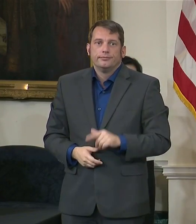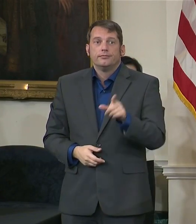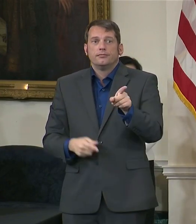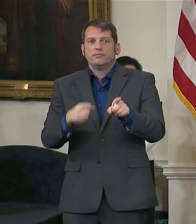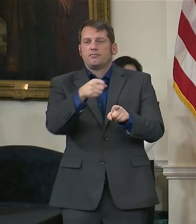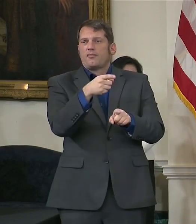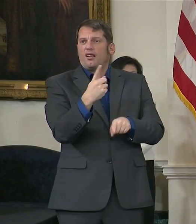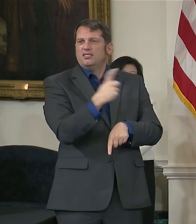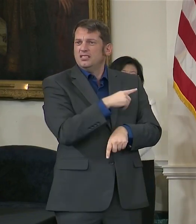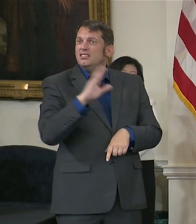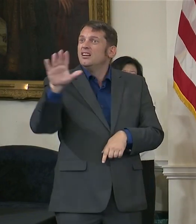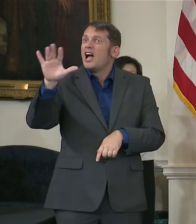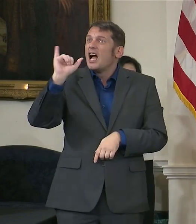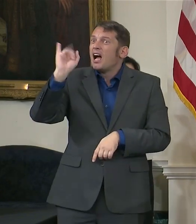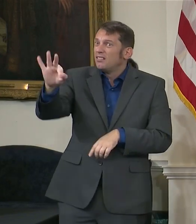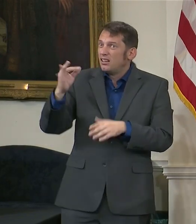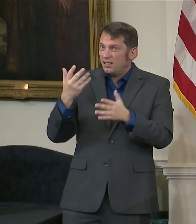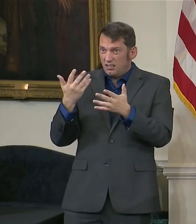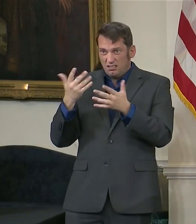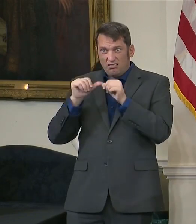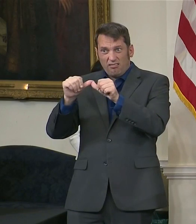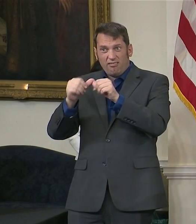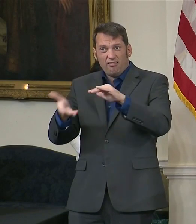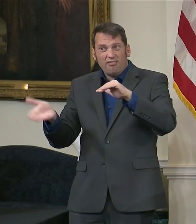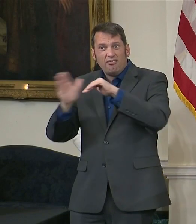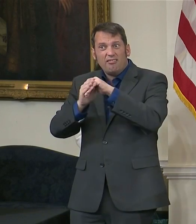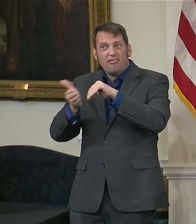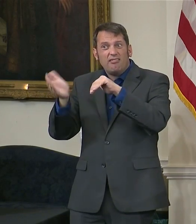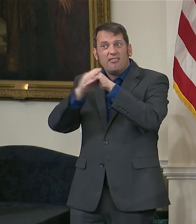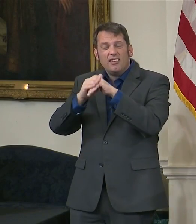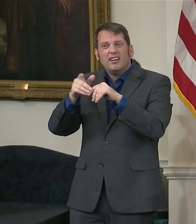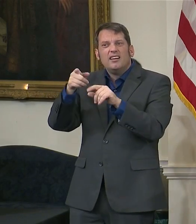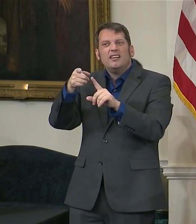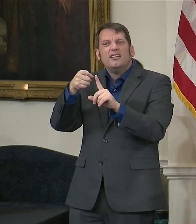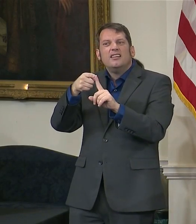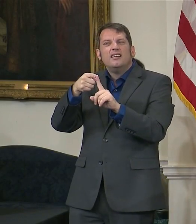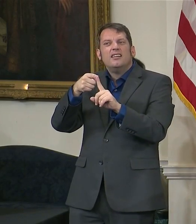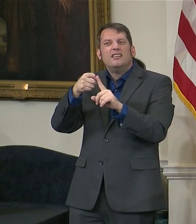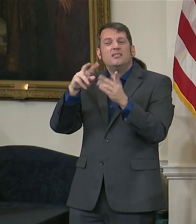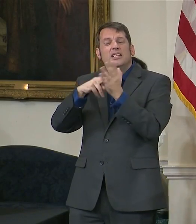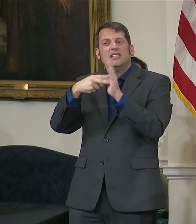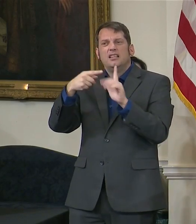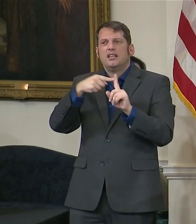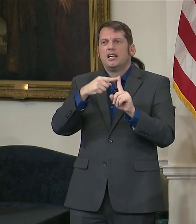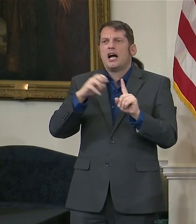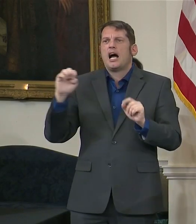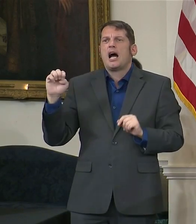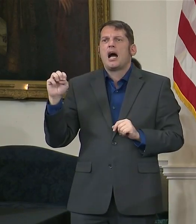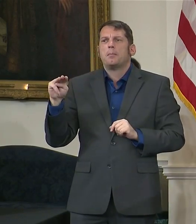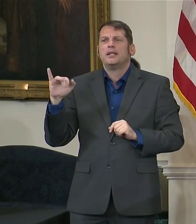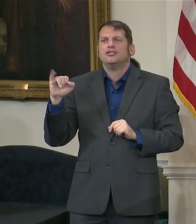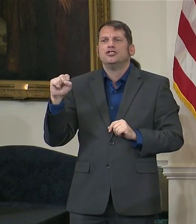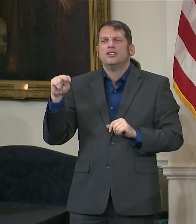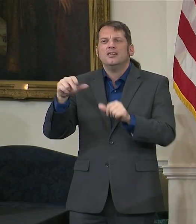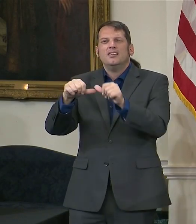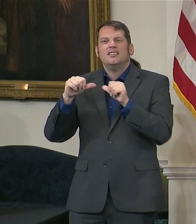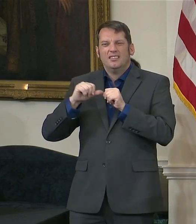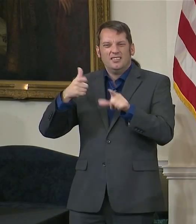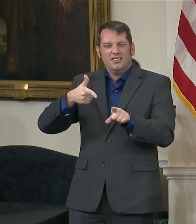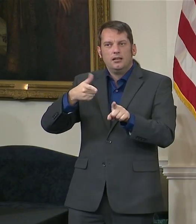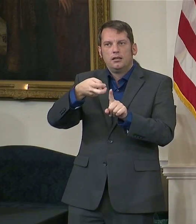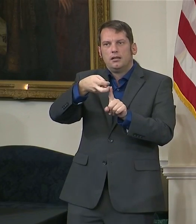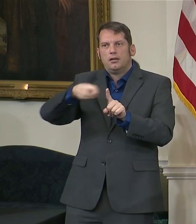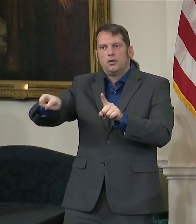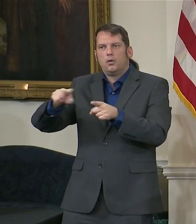facilities at the vehicle emissions, the state vehicle emissions places that were... Well, we just transfer them to different locations. So we have